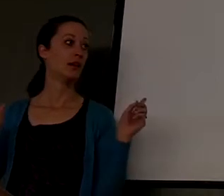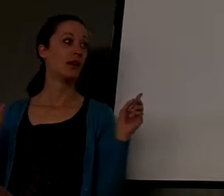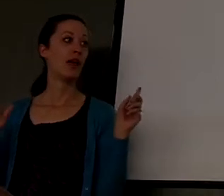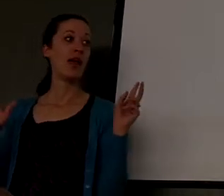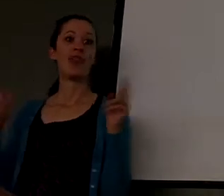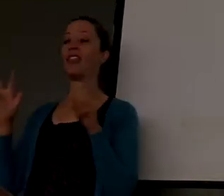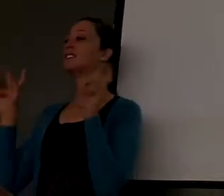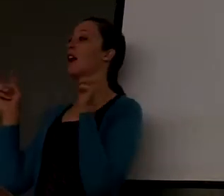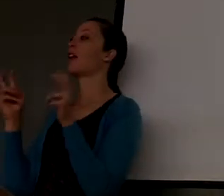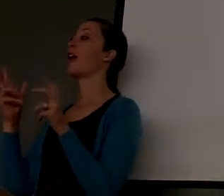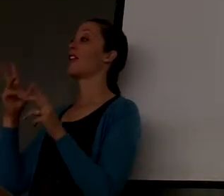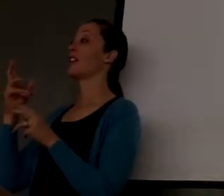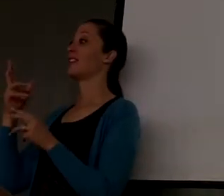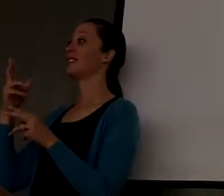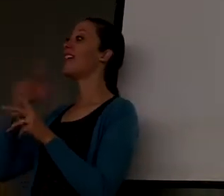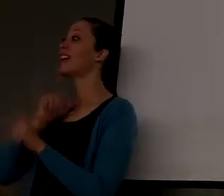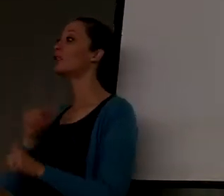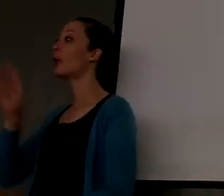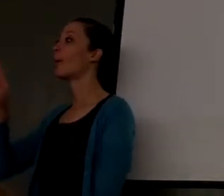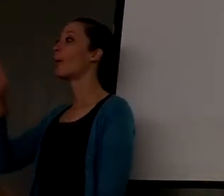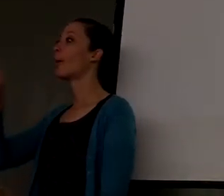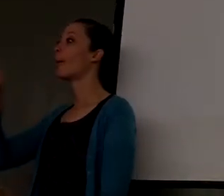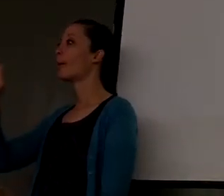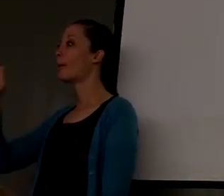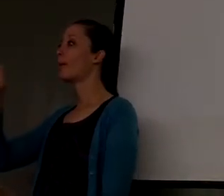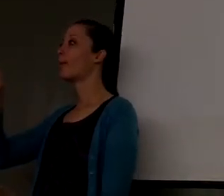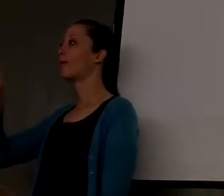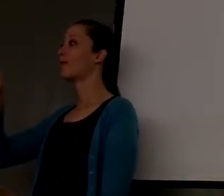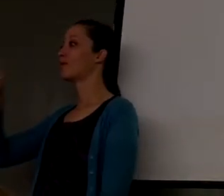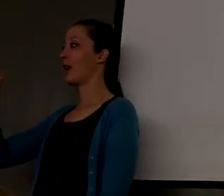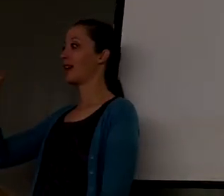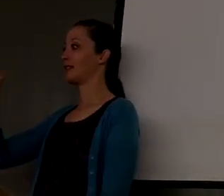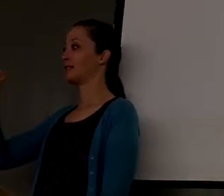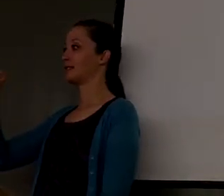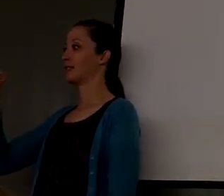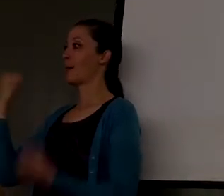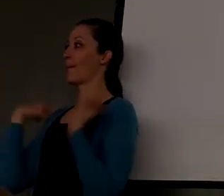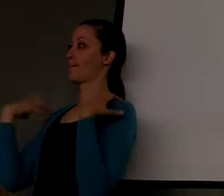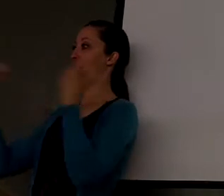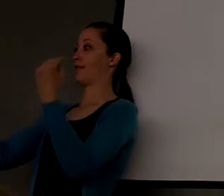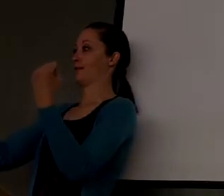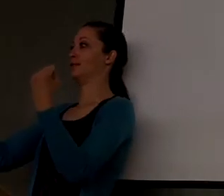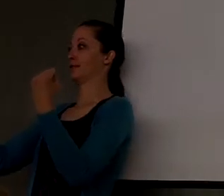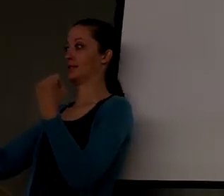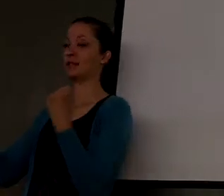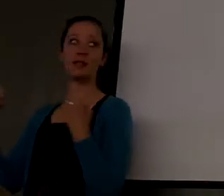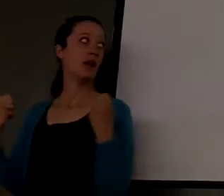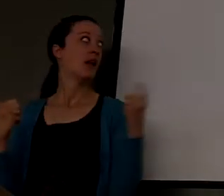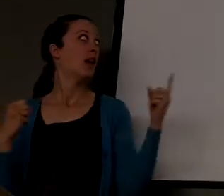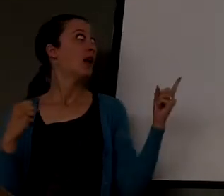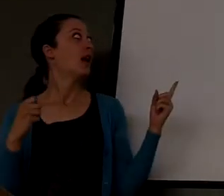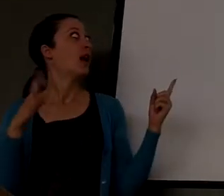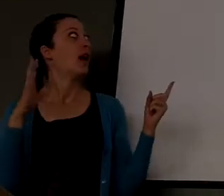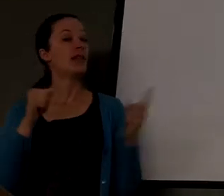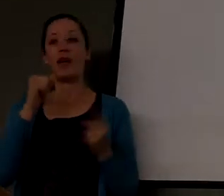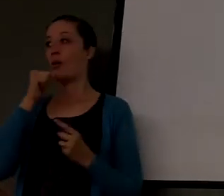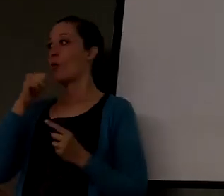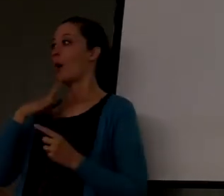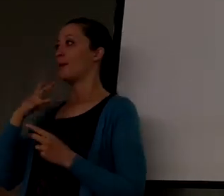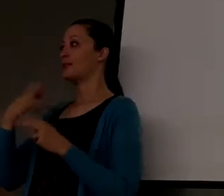Braids. The girl in the painting is Hilga. He did 20 years of painting with her and 468 paintings in